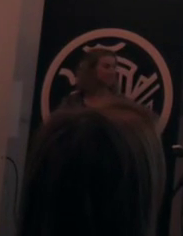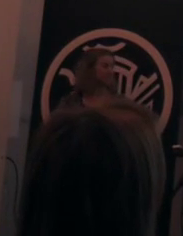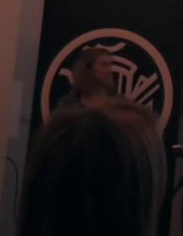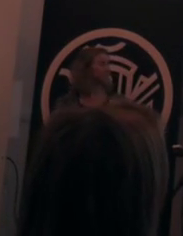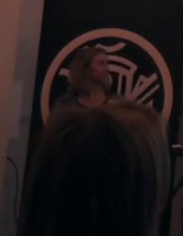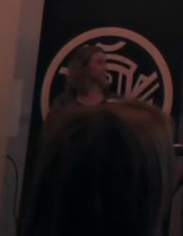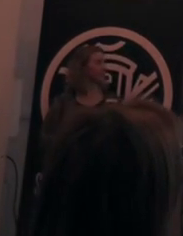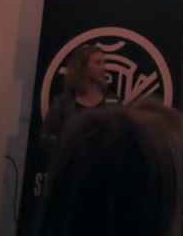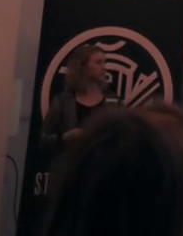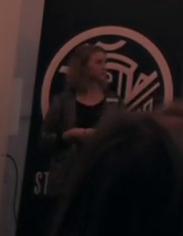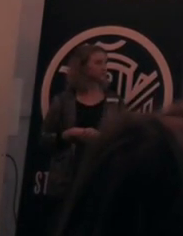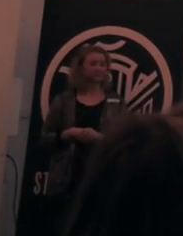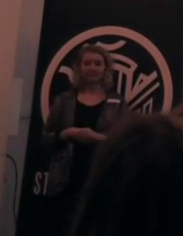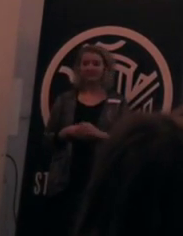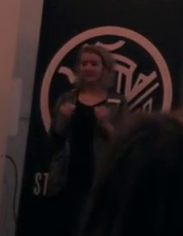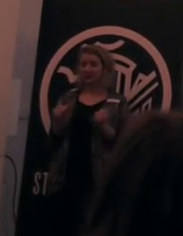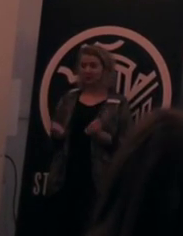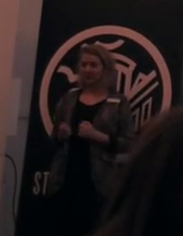So,